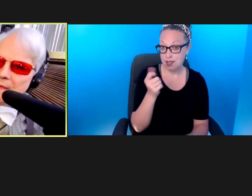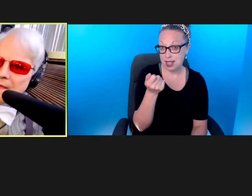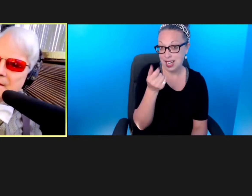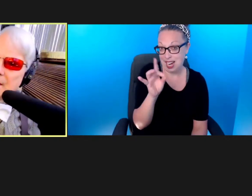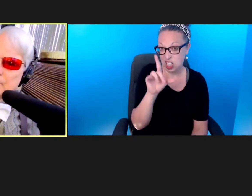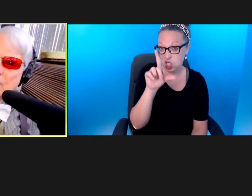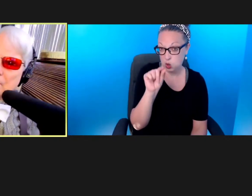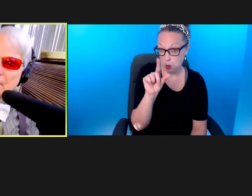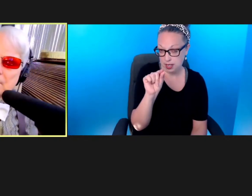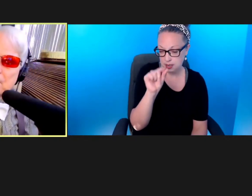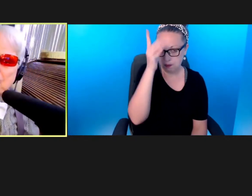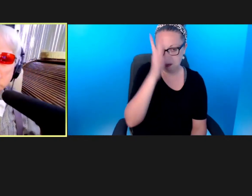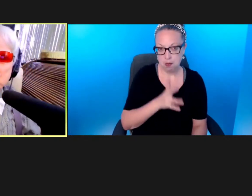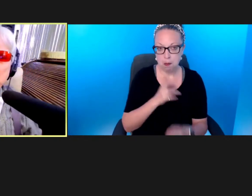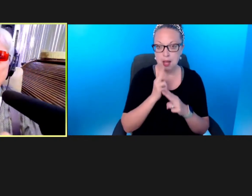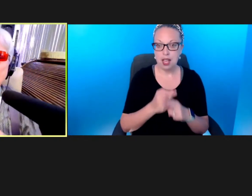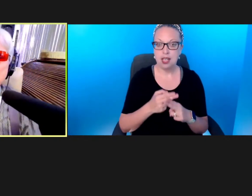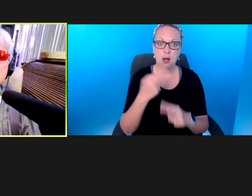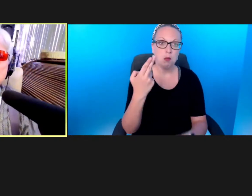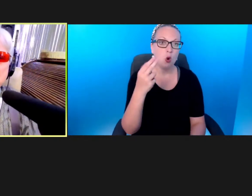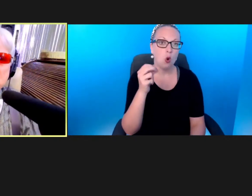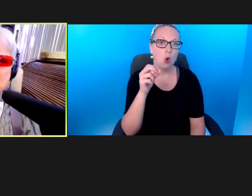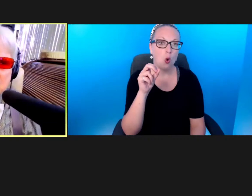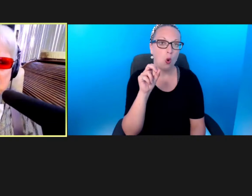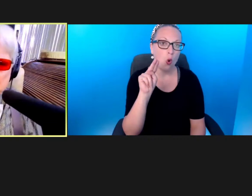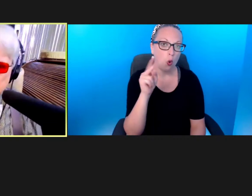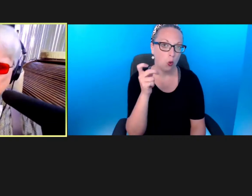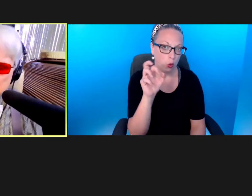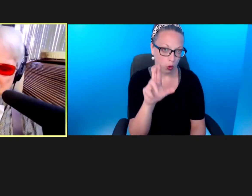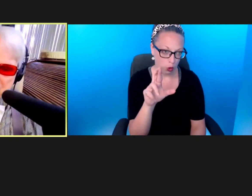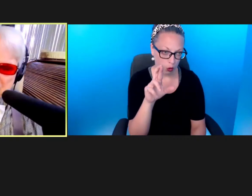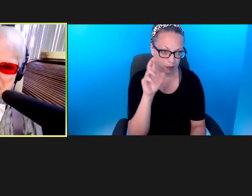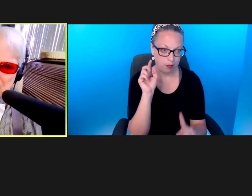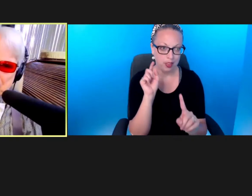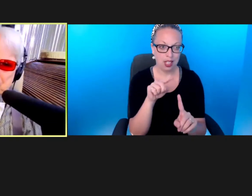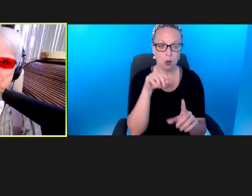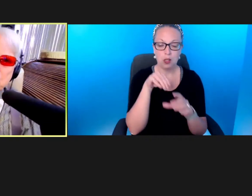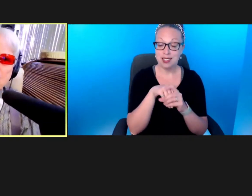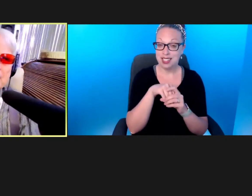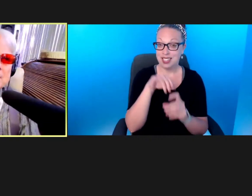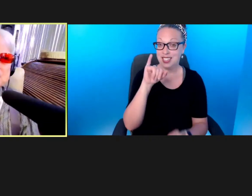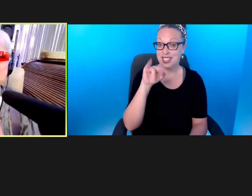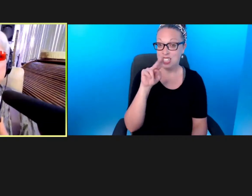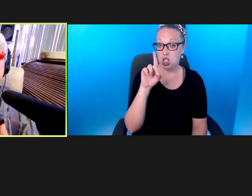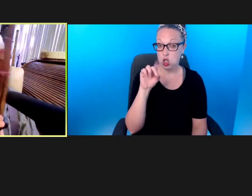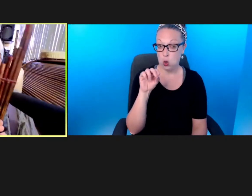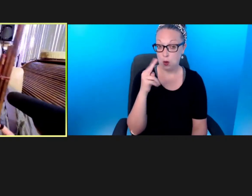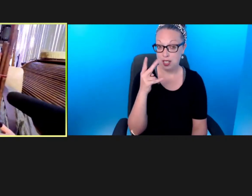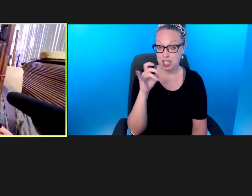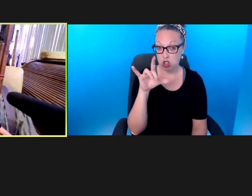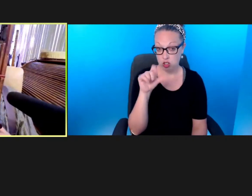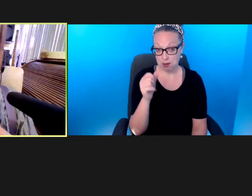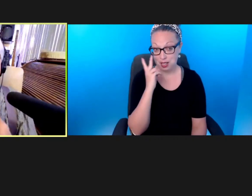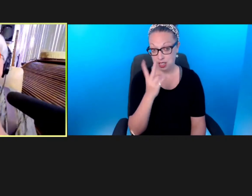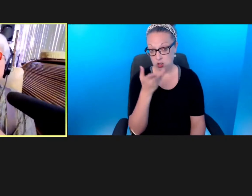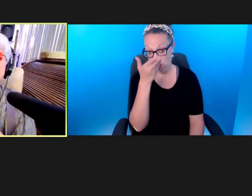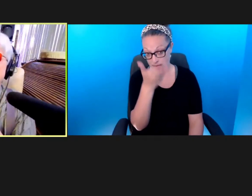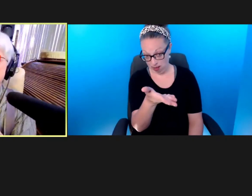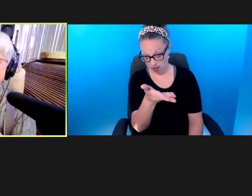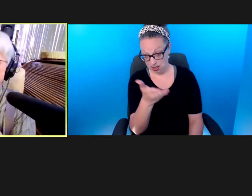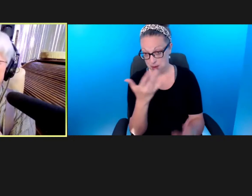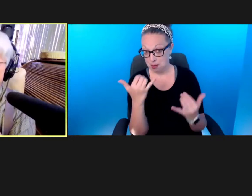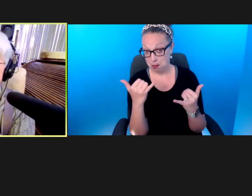There was a man named Hohner who happened to be in Indonesia, and he saw this instrument being